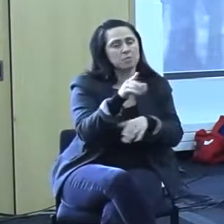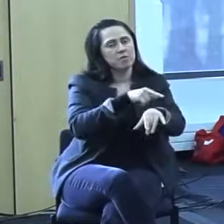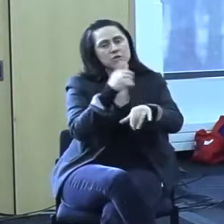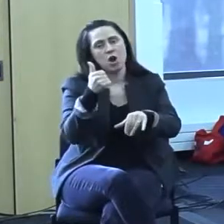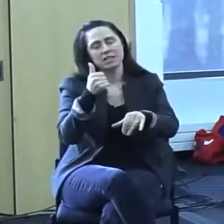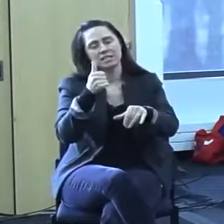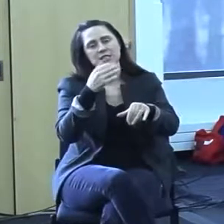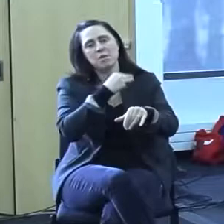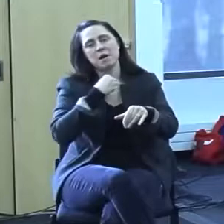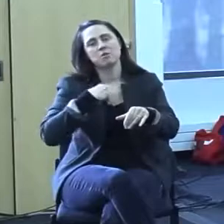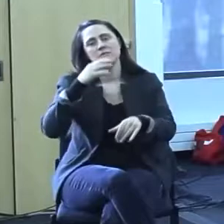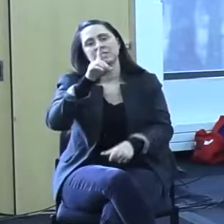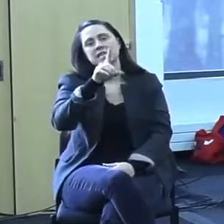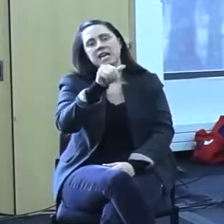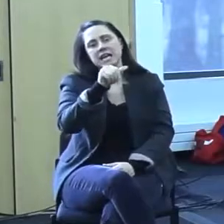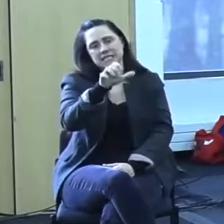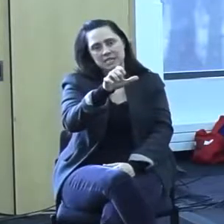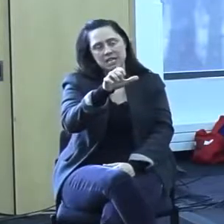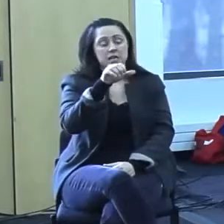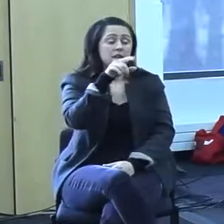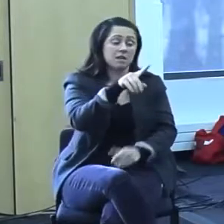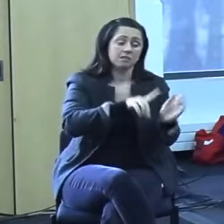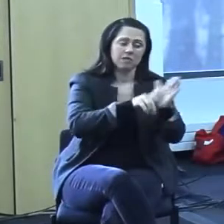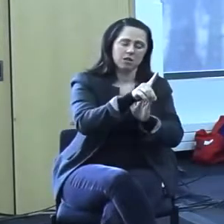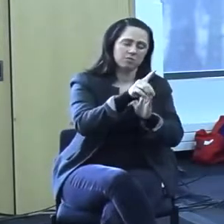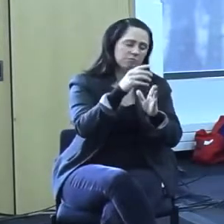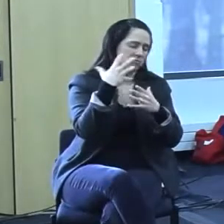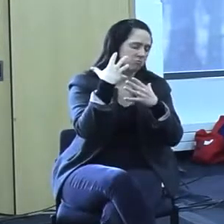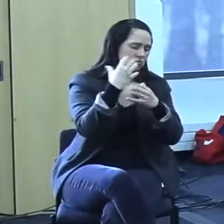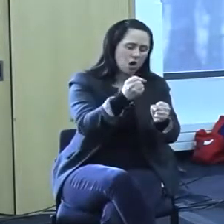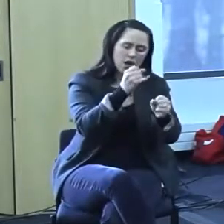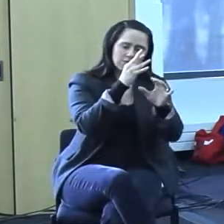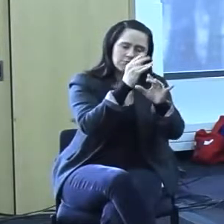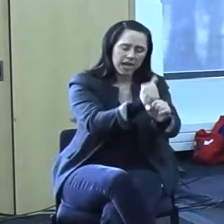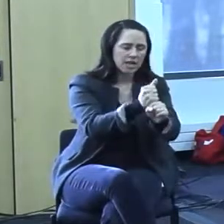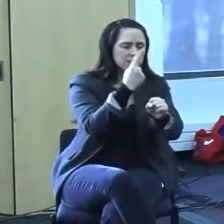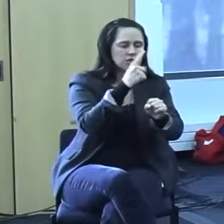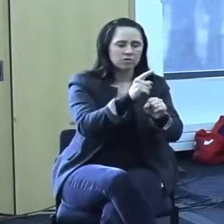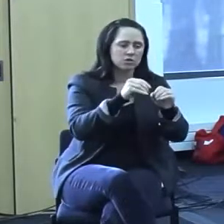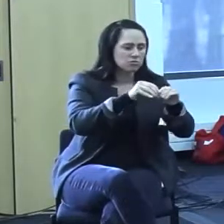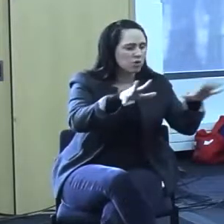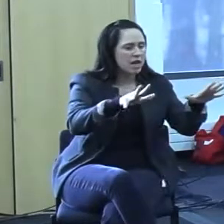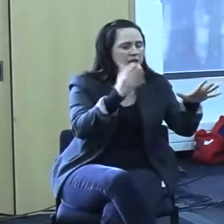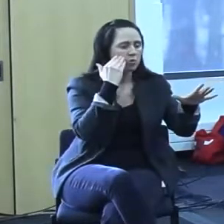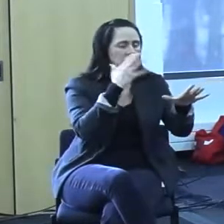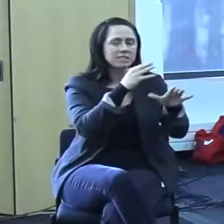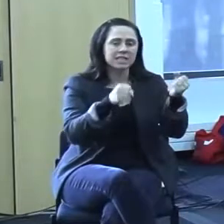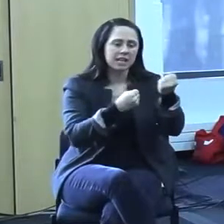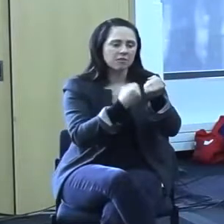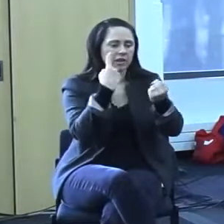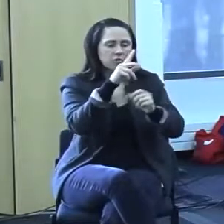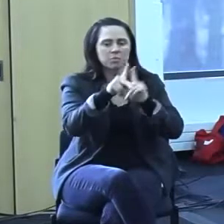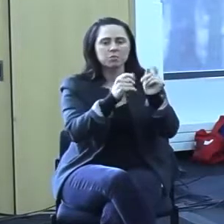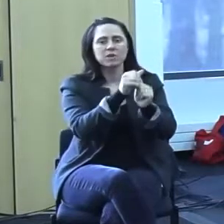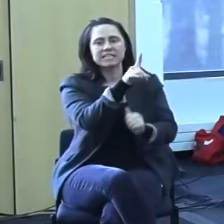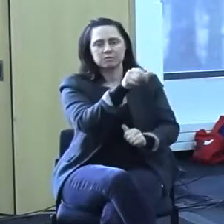member of the DAC. Mason has developed a strong passion for the spreading awareness and advocating for those with